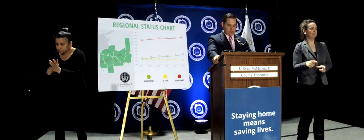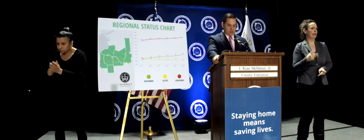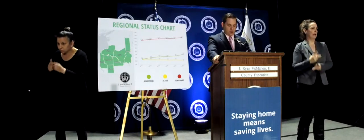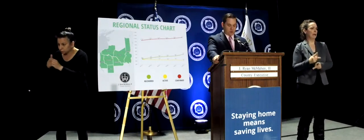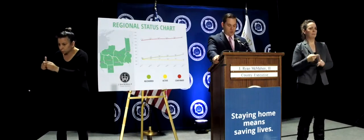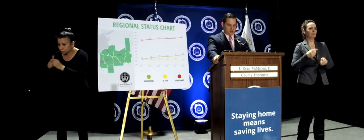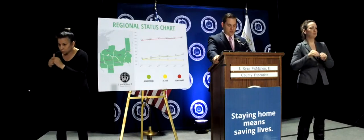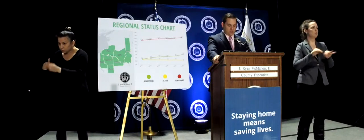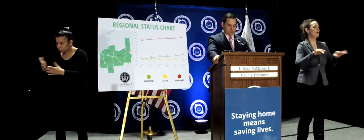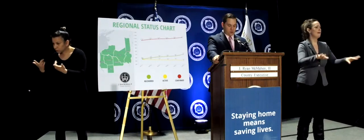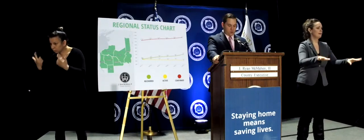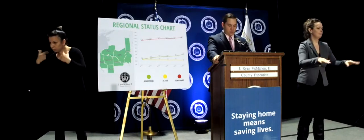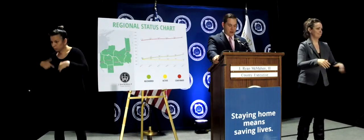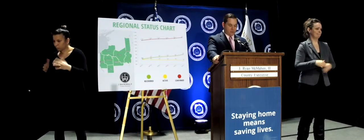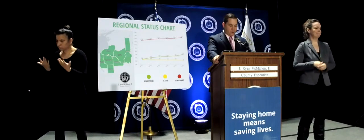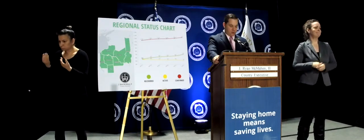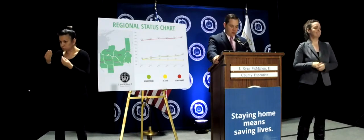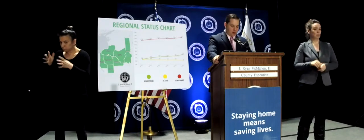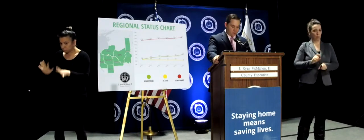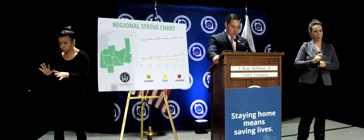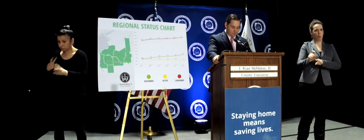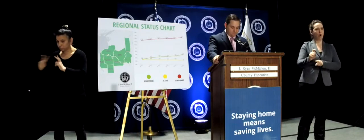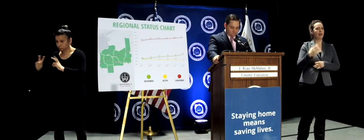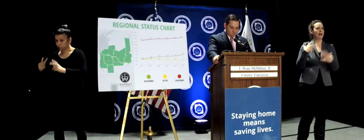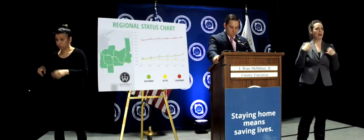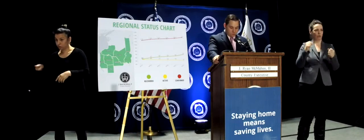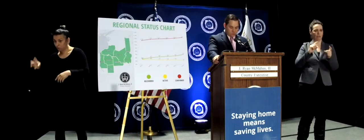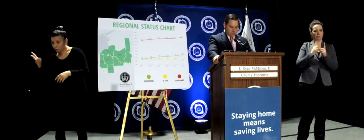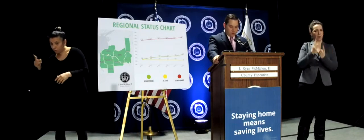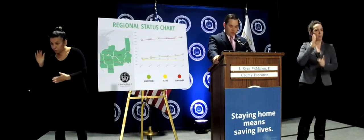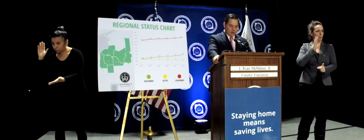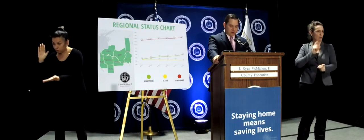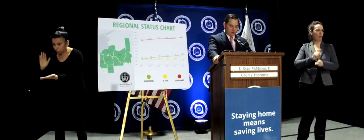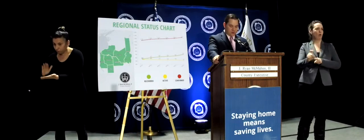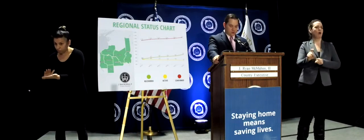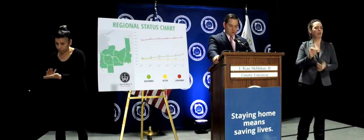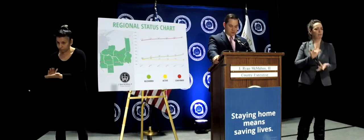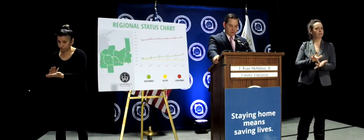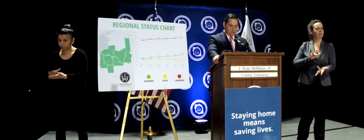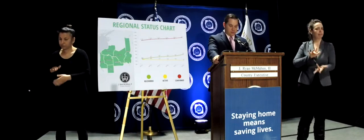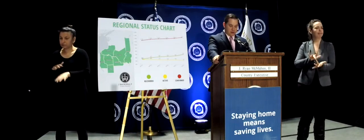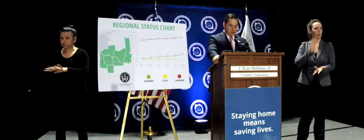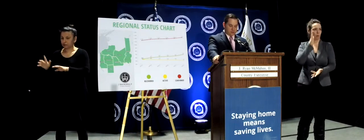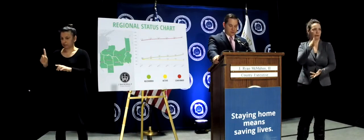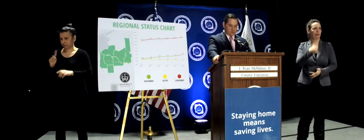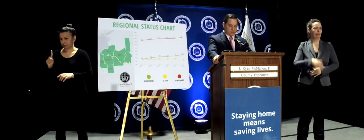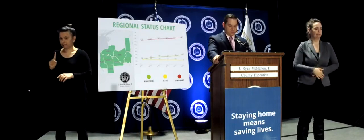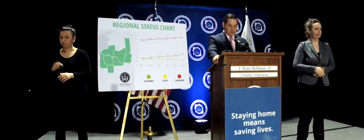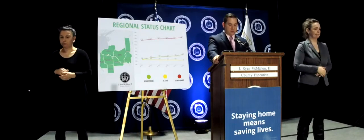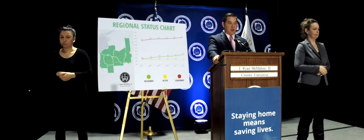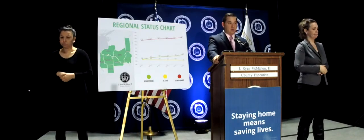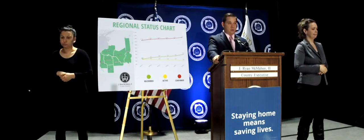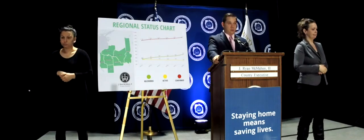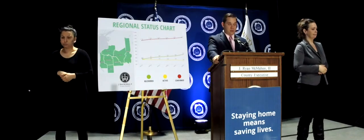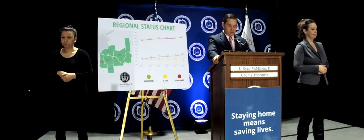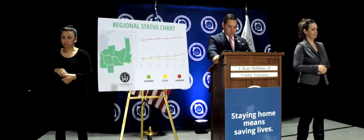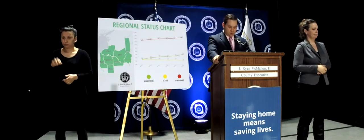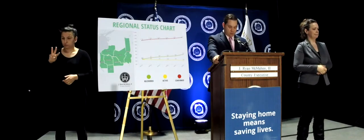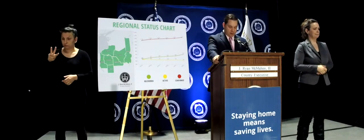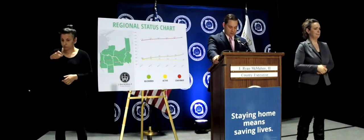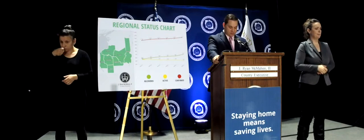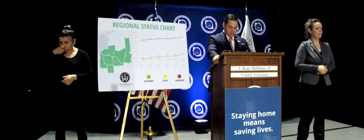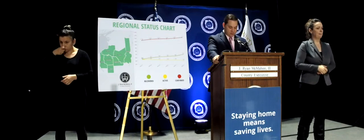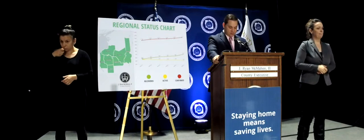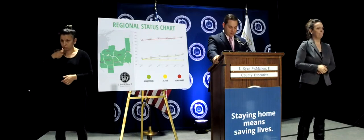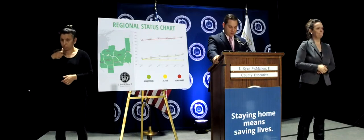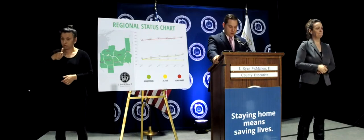that our quarantine numbers are going down the way they are. 380 individuals have been female, 315 male related